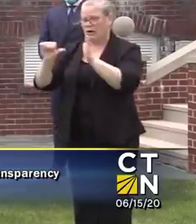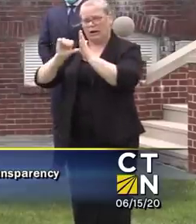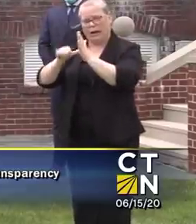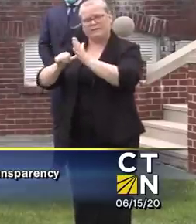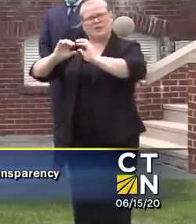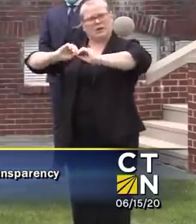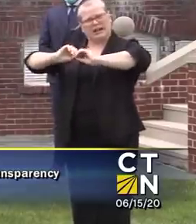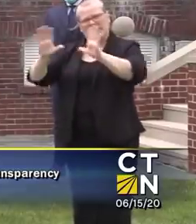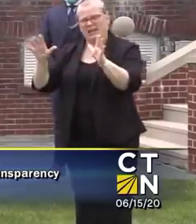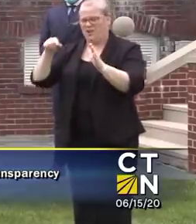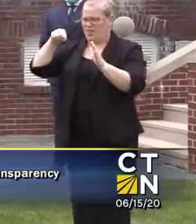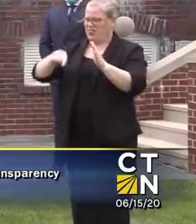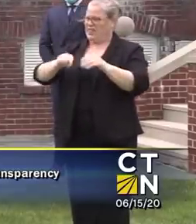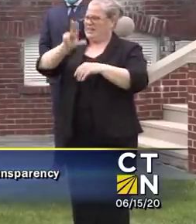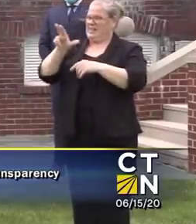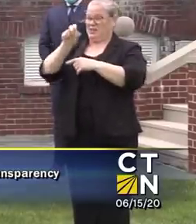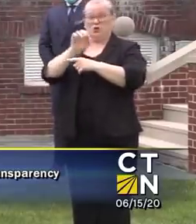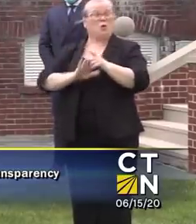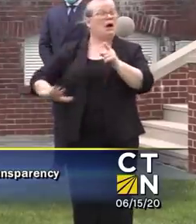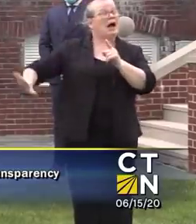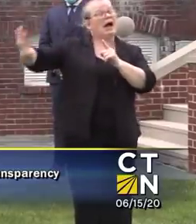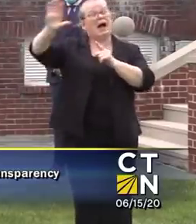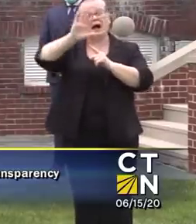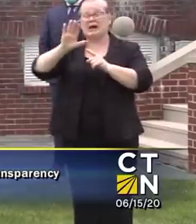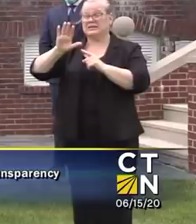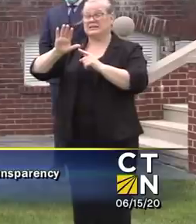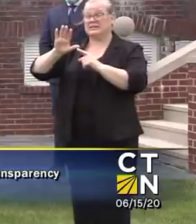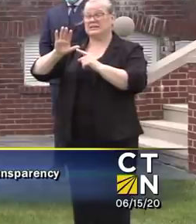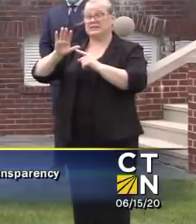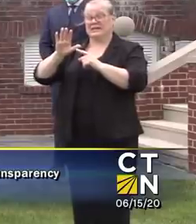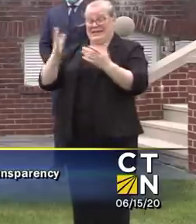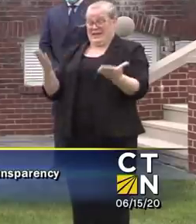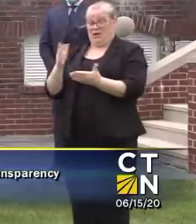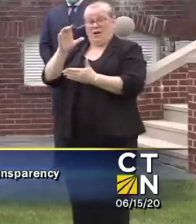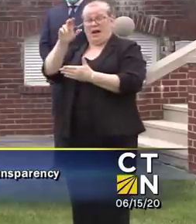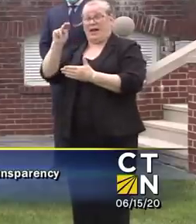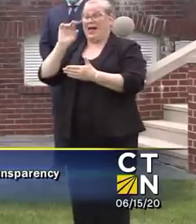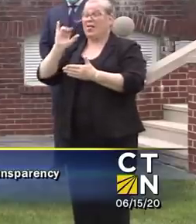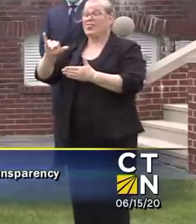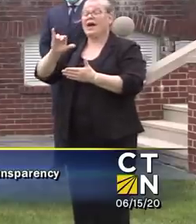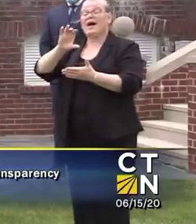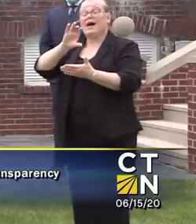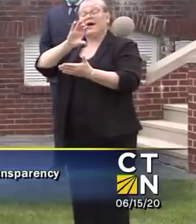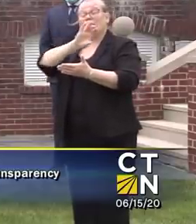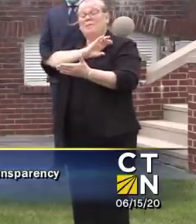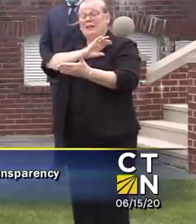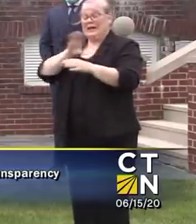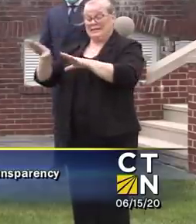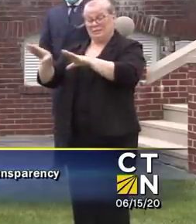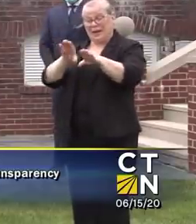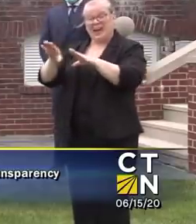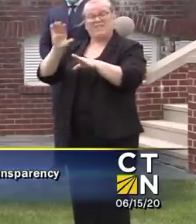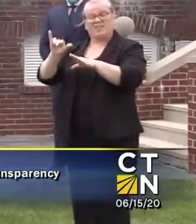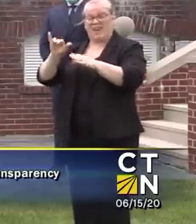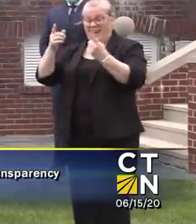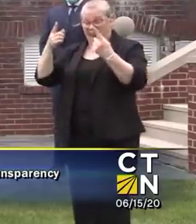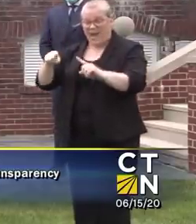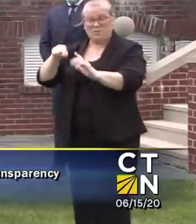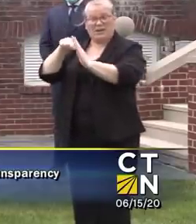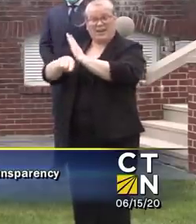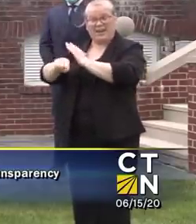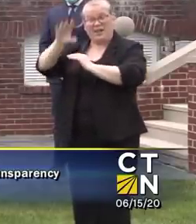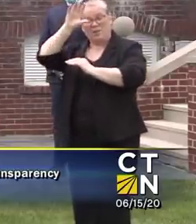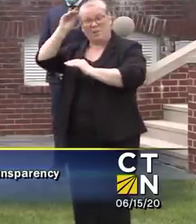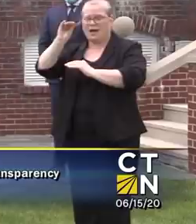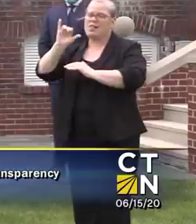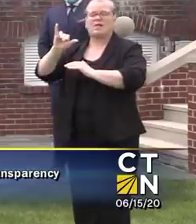only in this country, let alone policing, for the type of behavior that we've seen in this incident. So I look forward to working